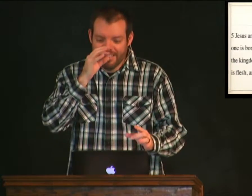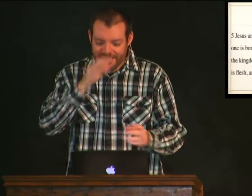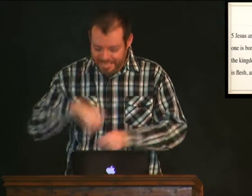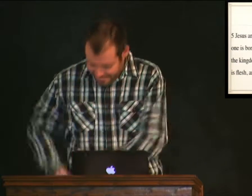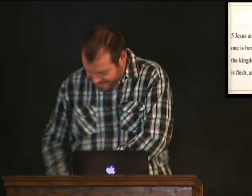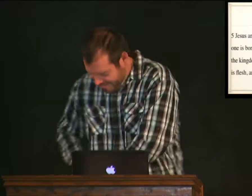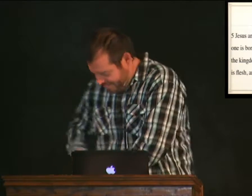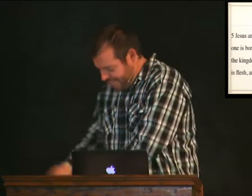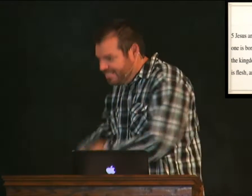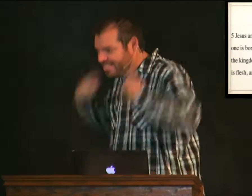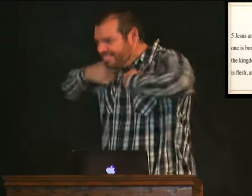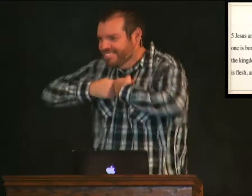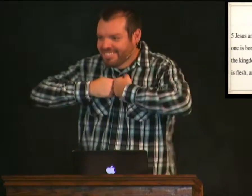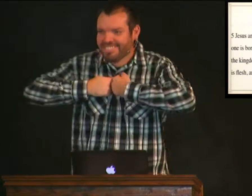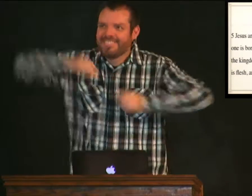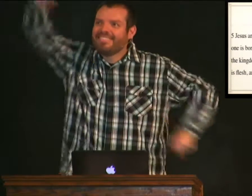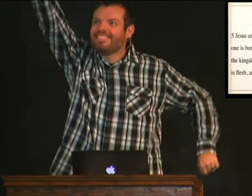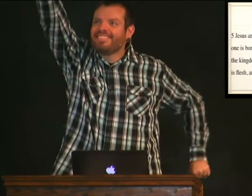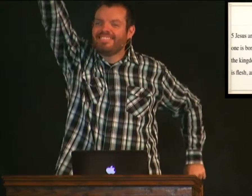trumpet?